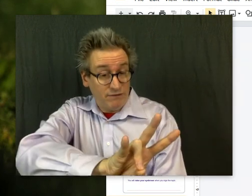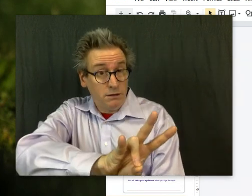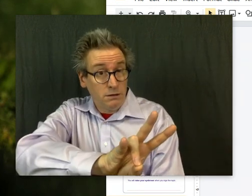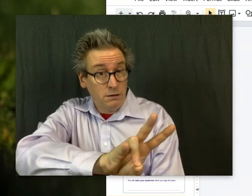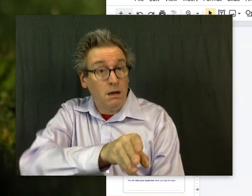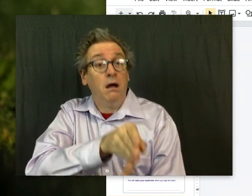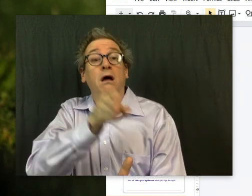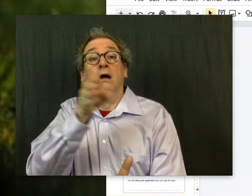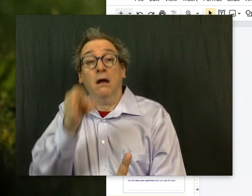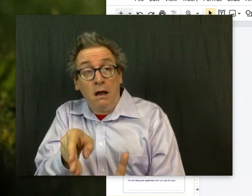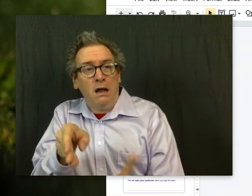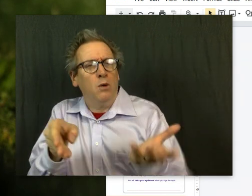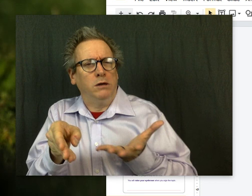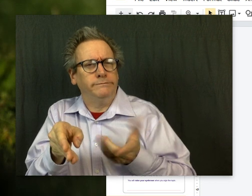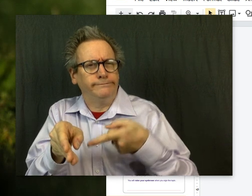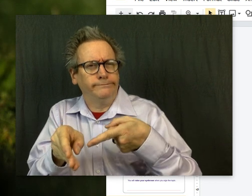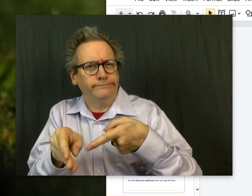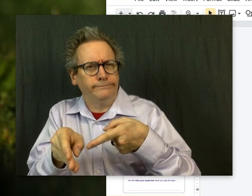7.